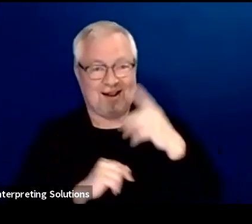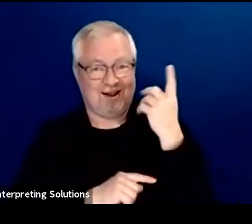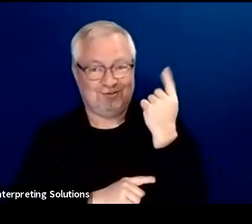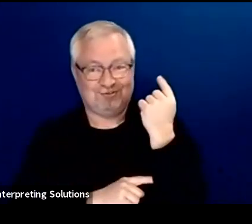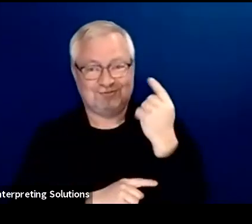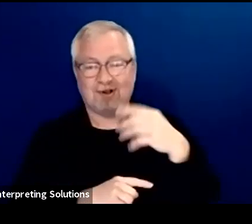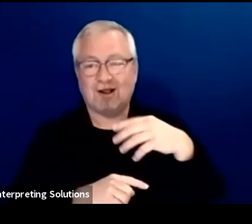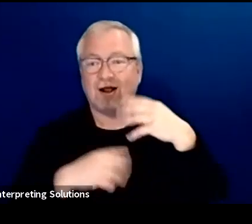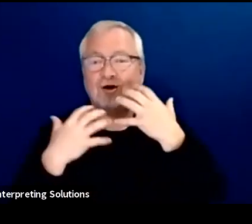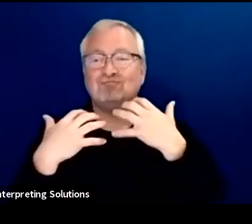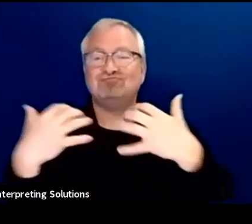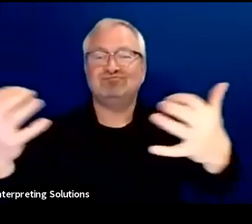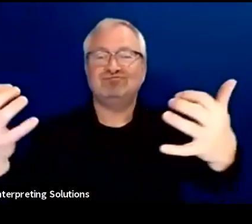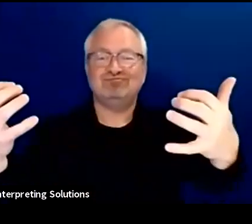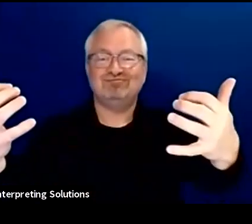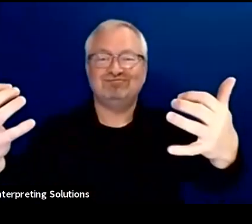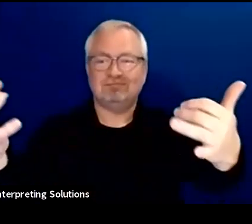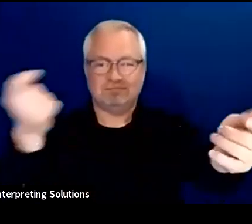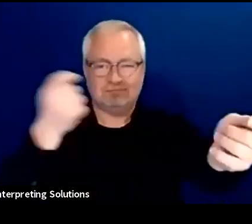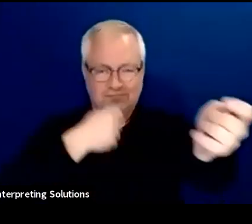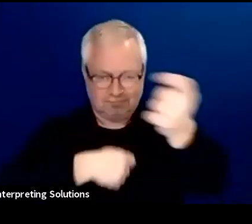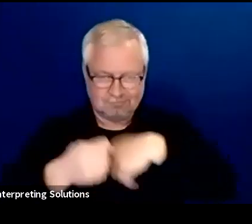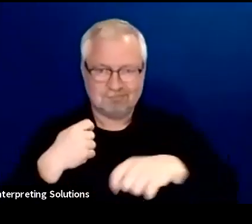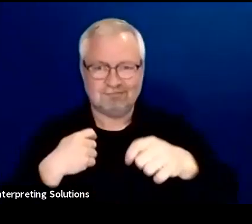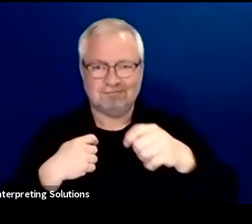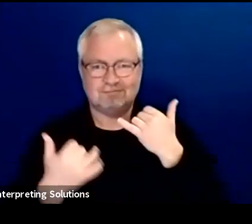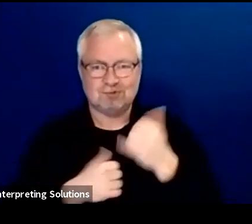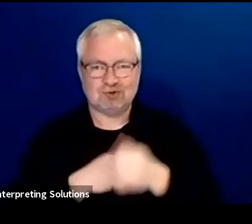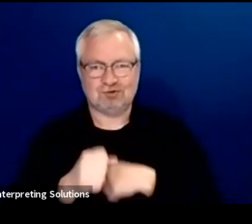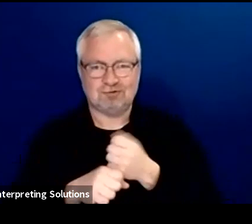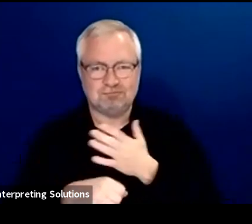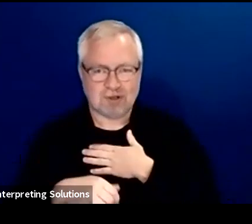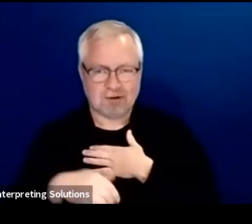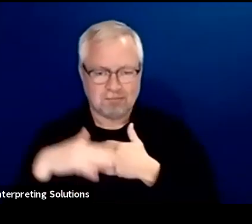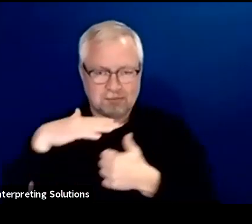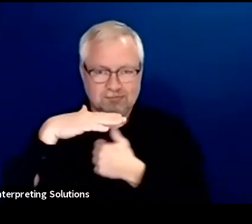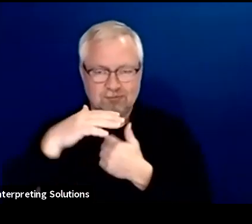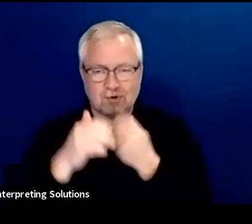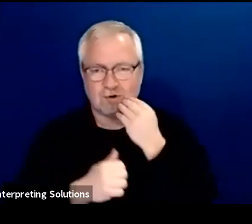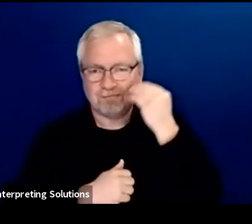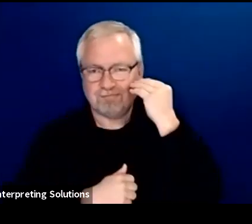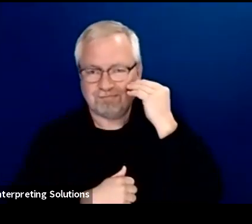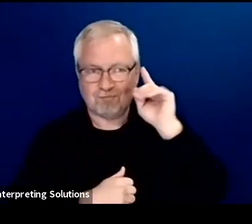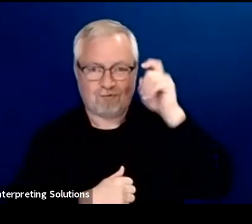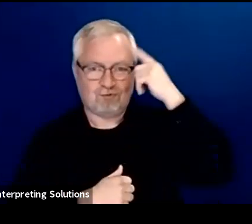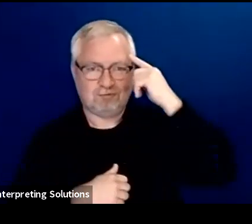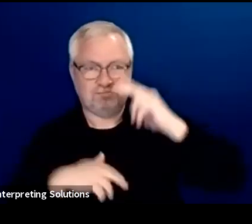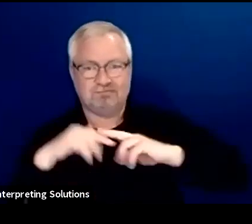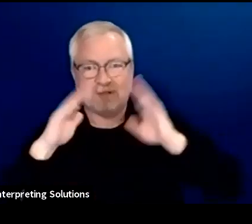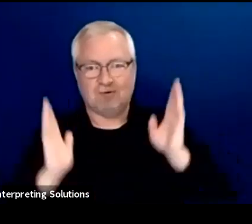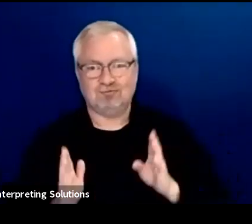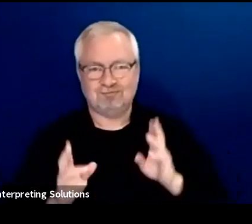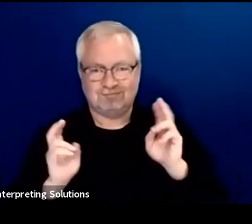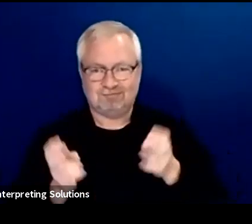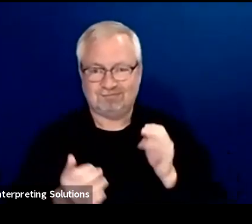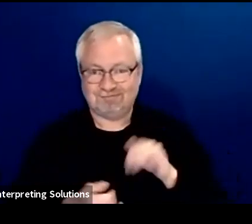the basement of my residence here. I also want to say thank you to all the folks who made that possible technologically,